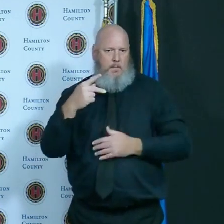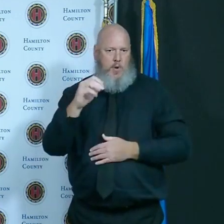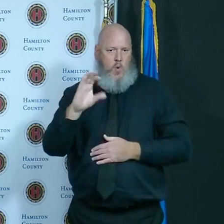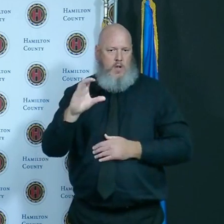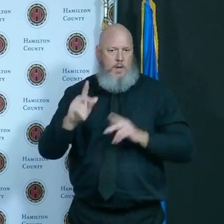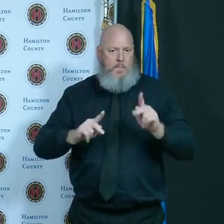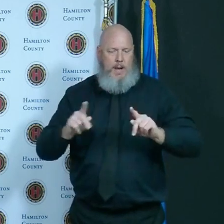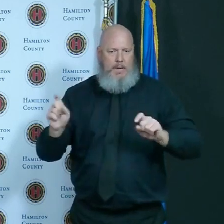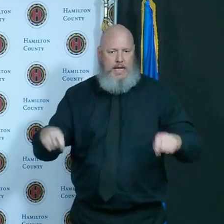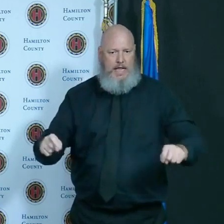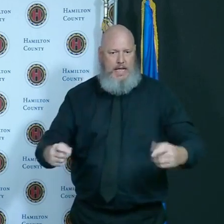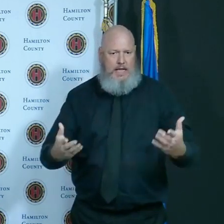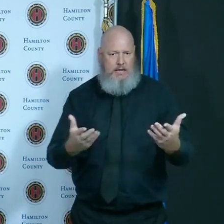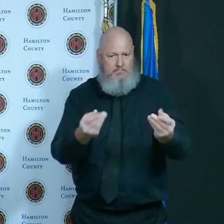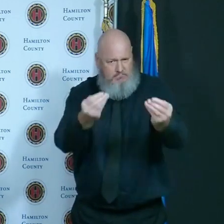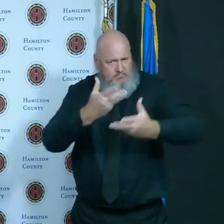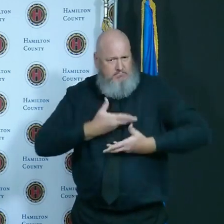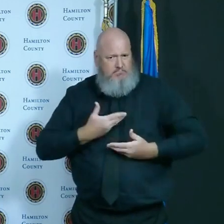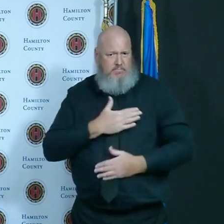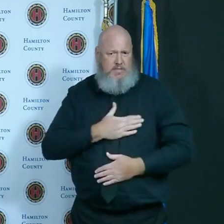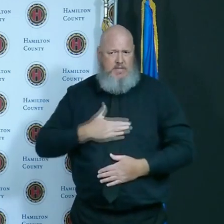My office has established